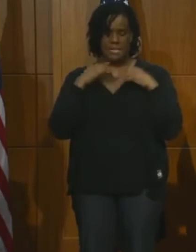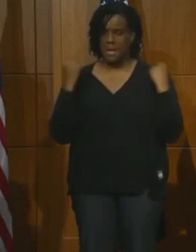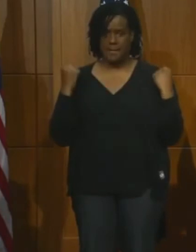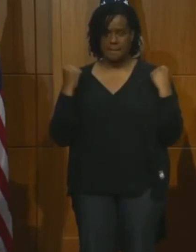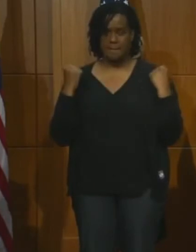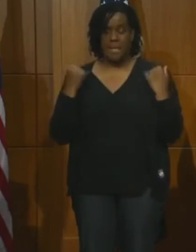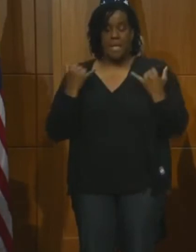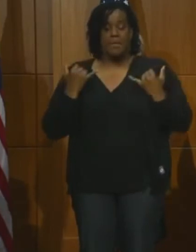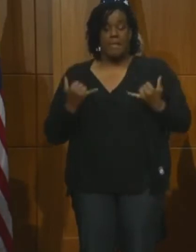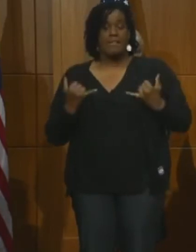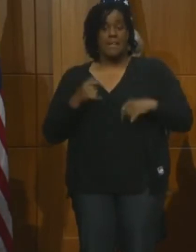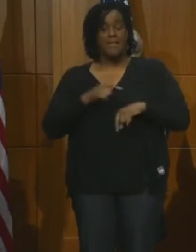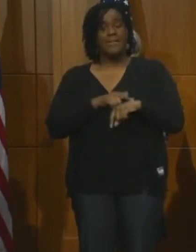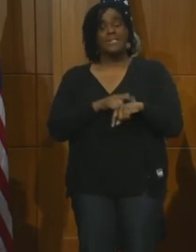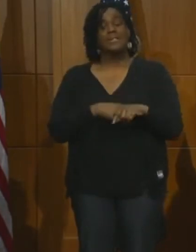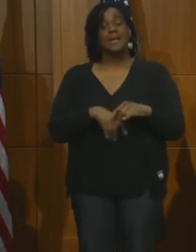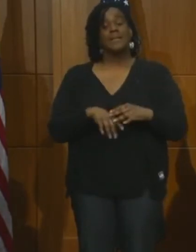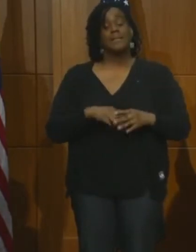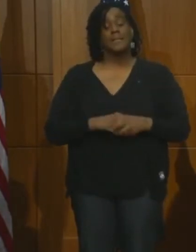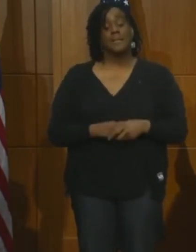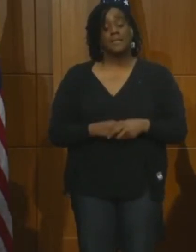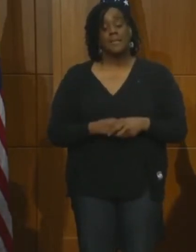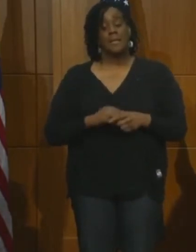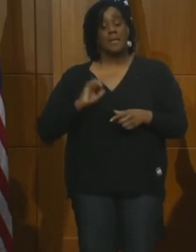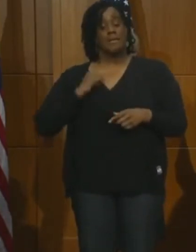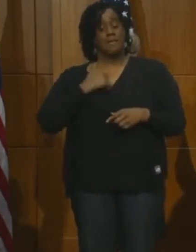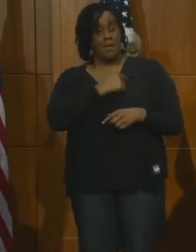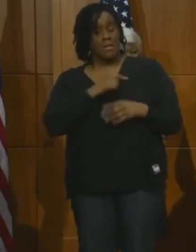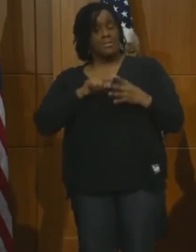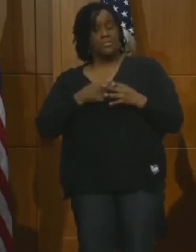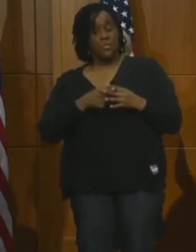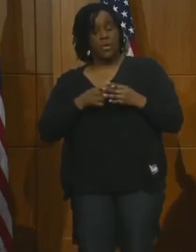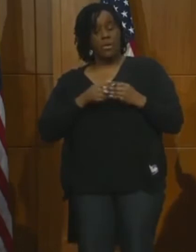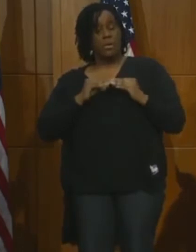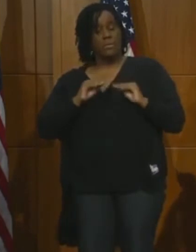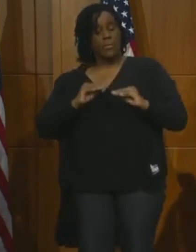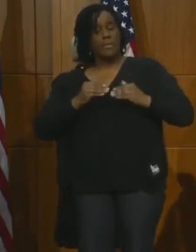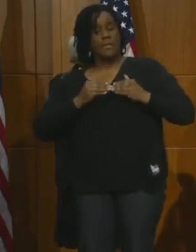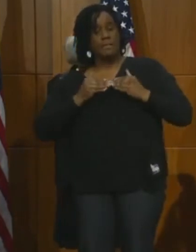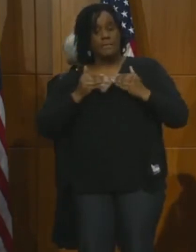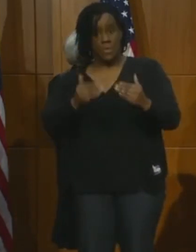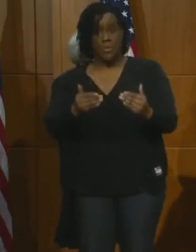the time has come for us to begin to move forward